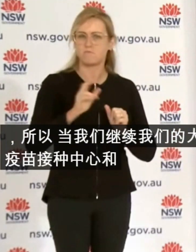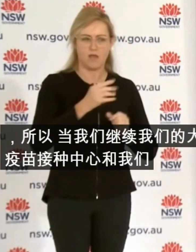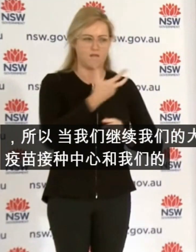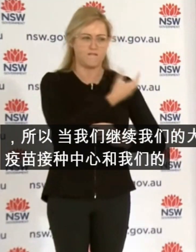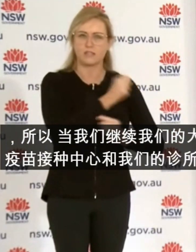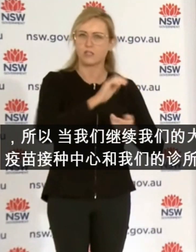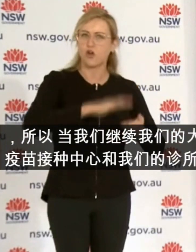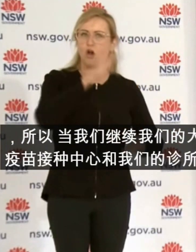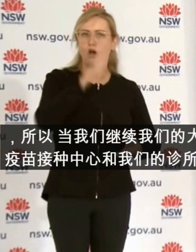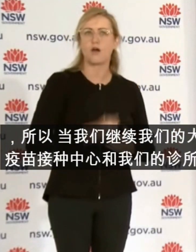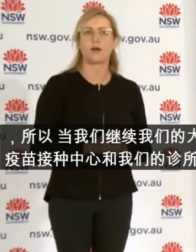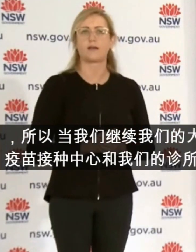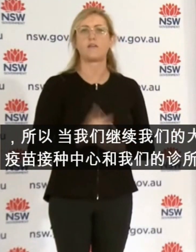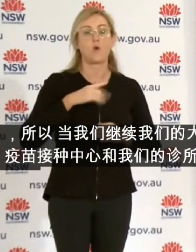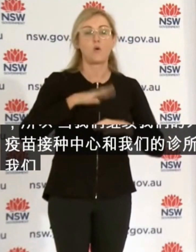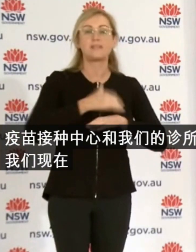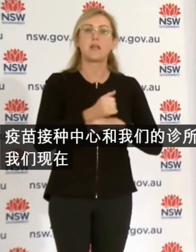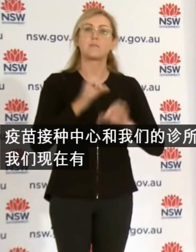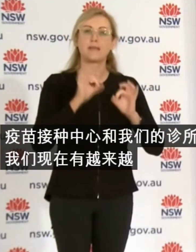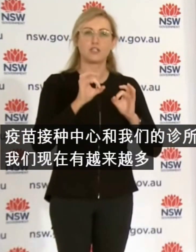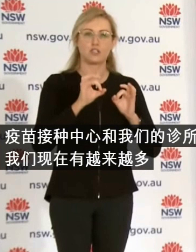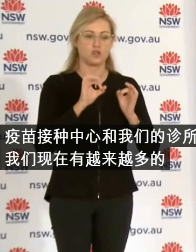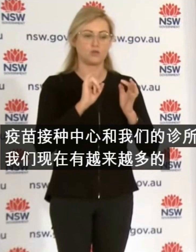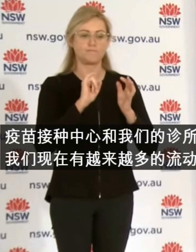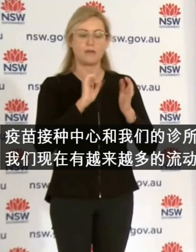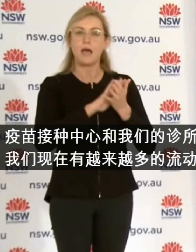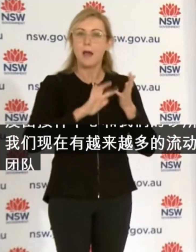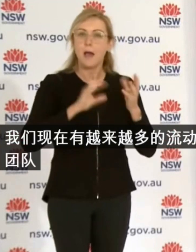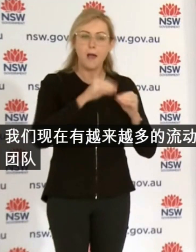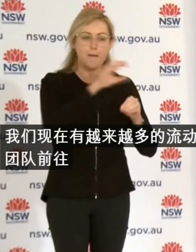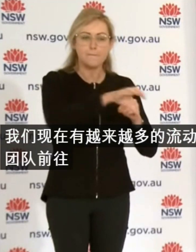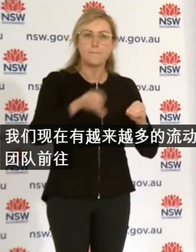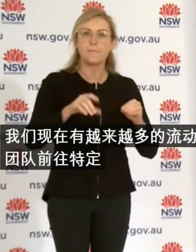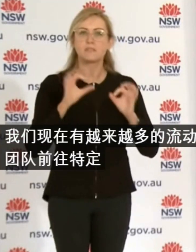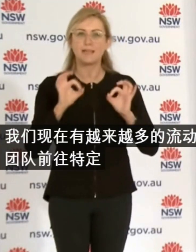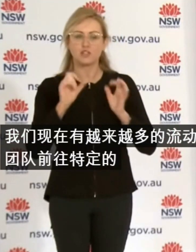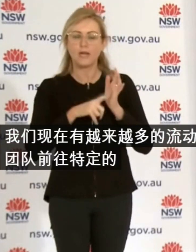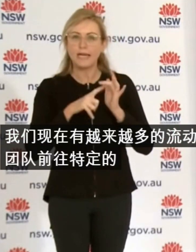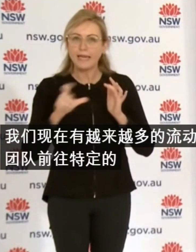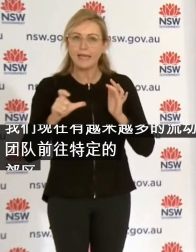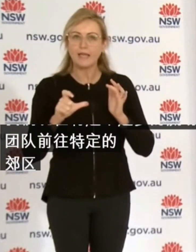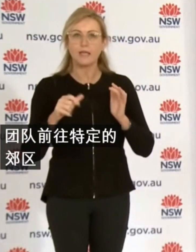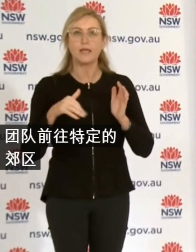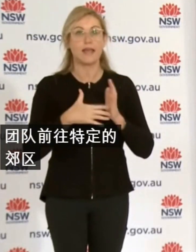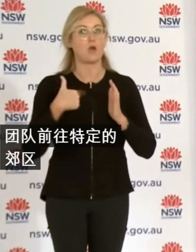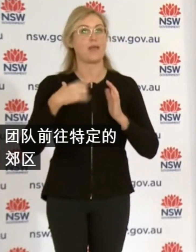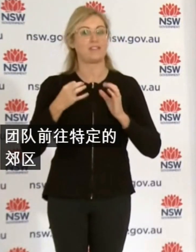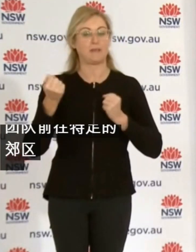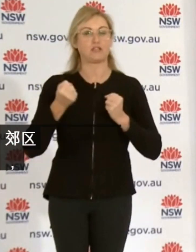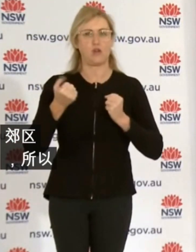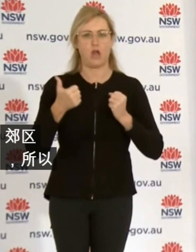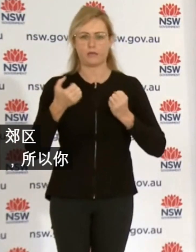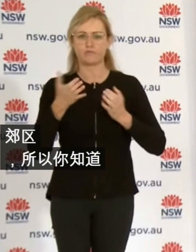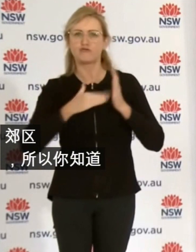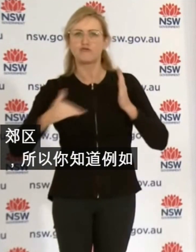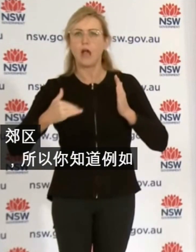vaccination centres and our clinics, we've got increasing numbers of mobile teams out now going to particular suburbs. And